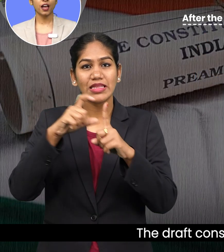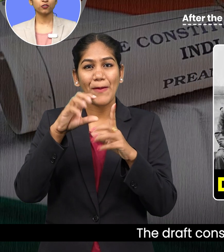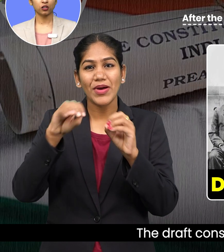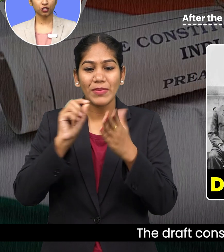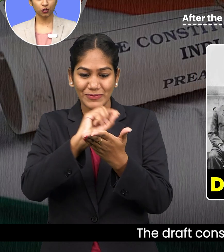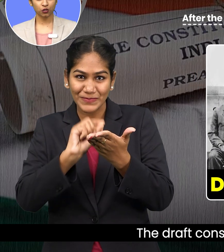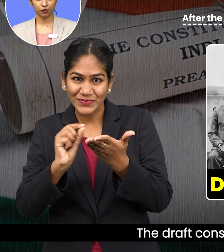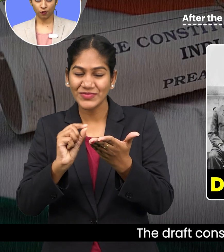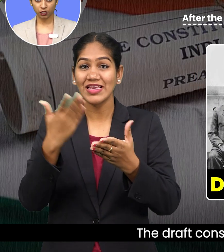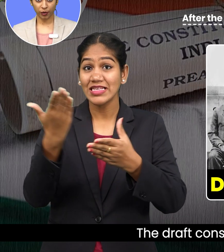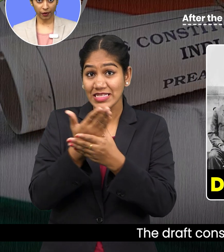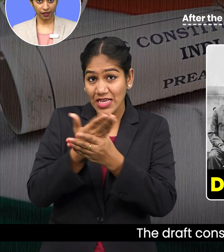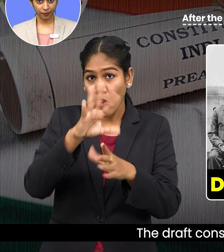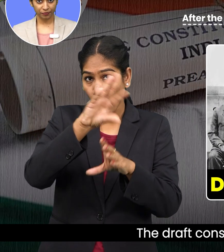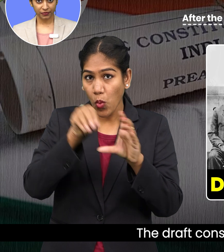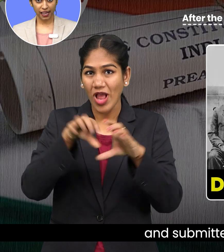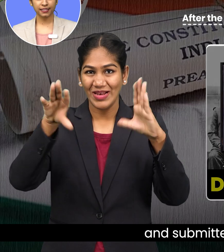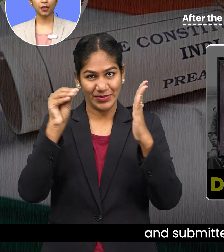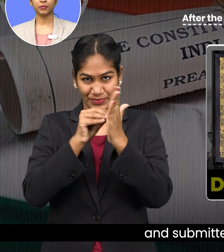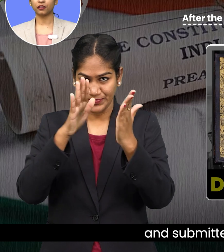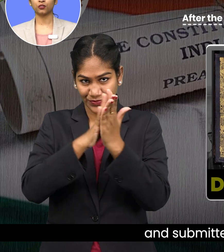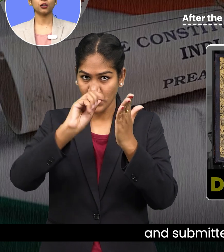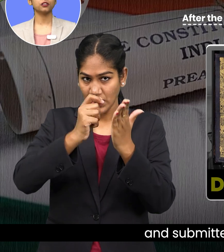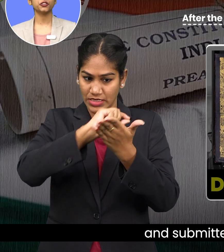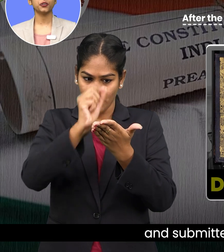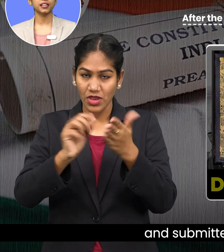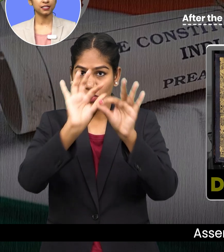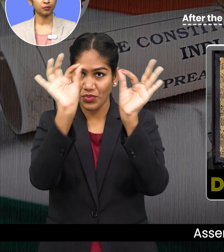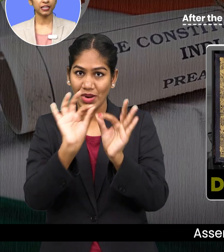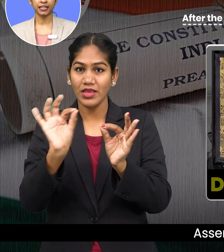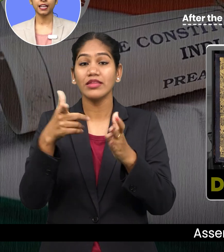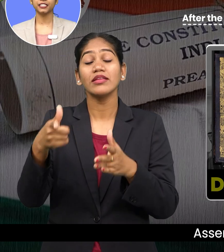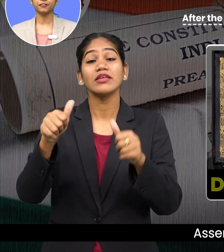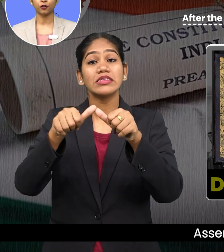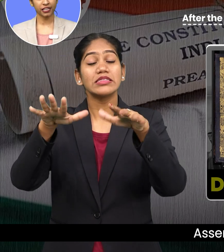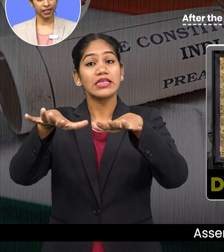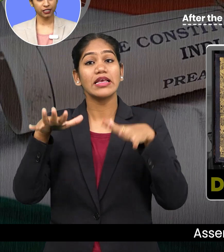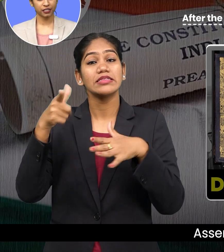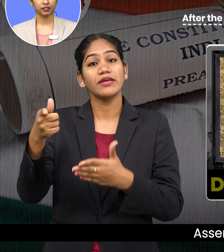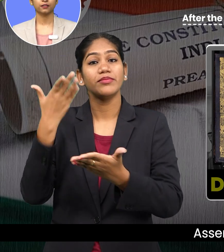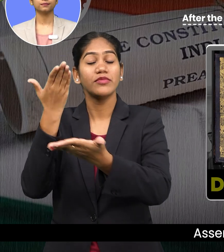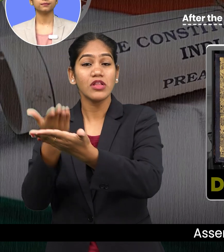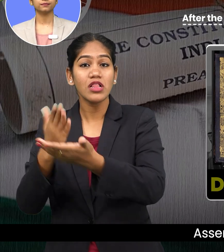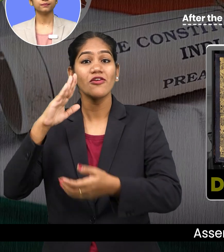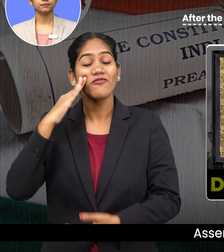The draft constitution was prepared and submitted to the Constituent Assembly in